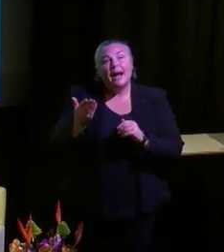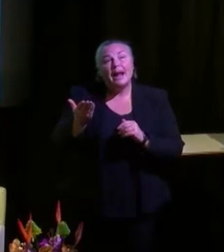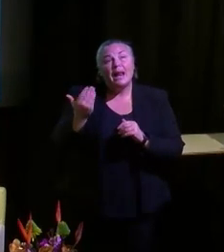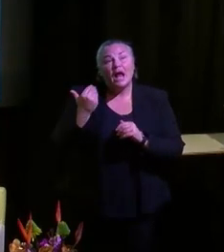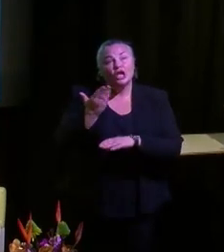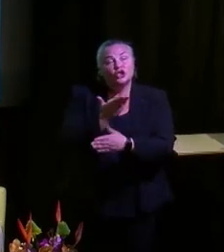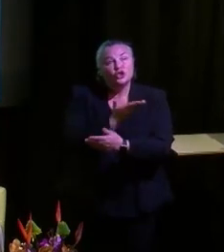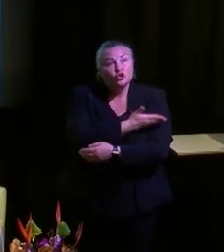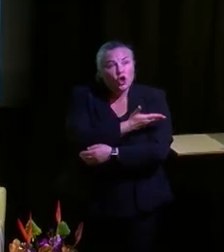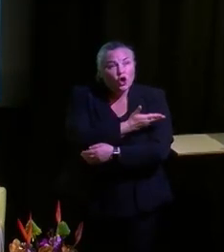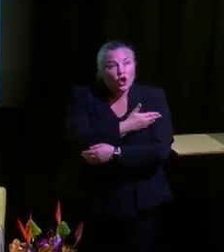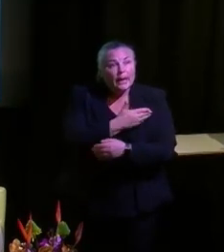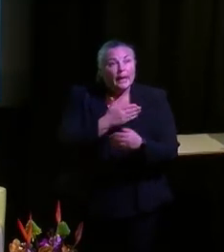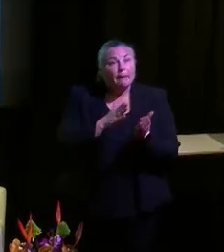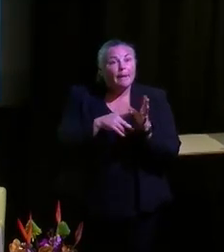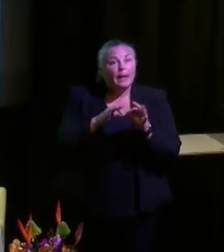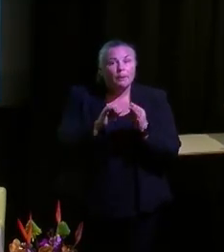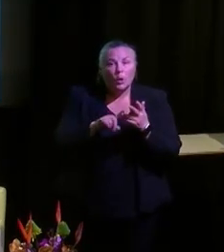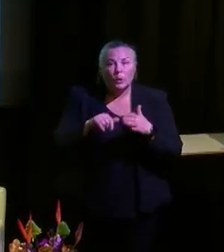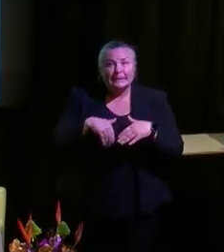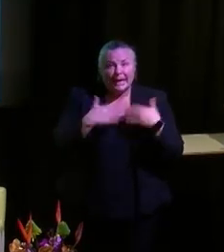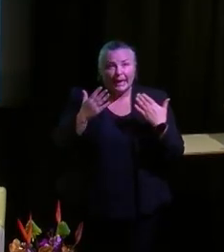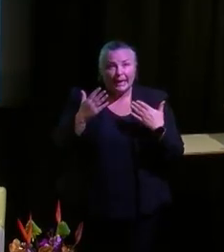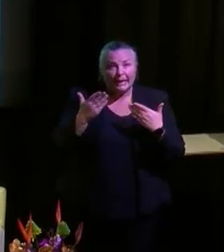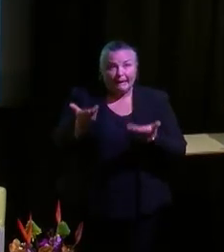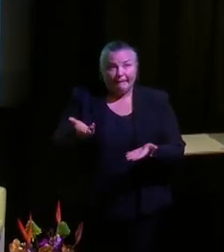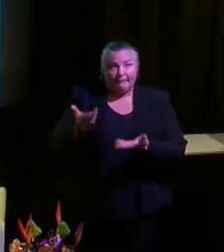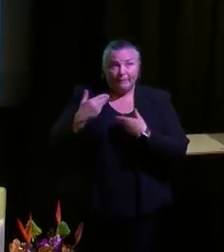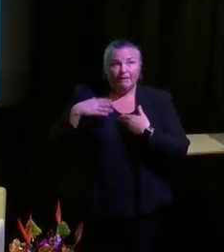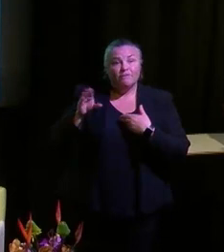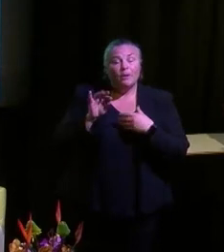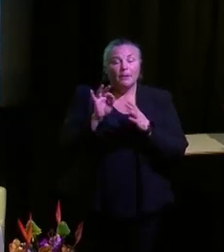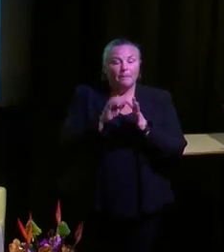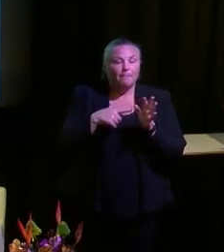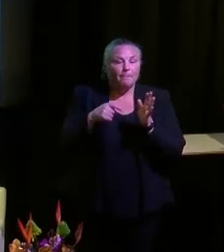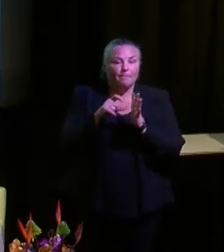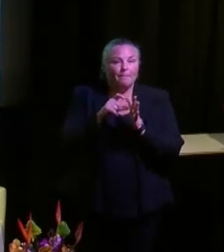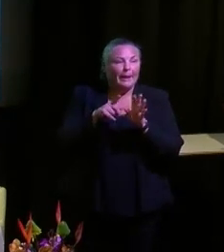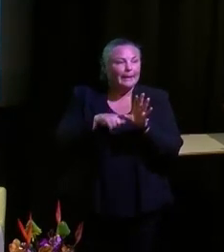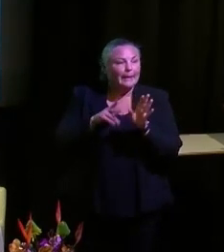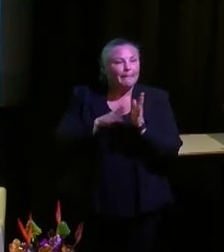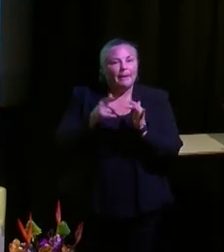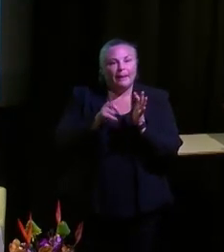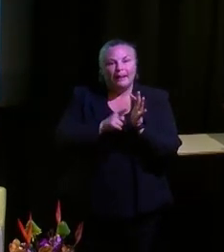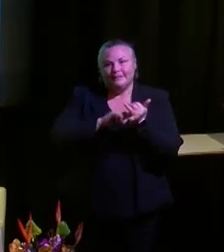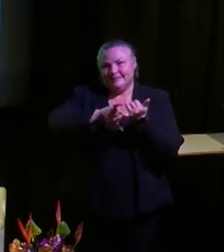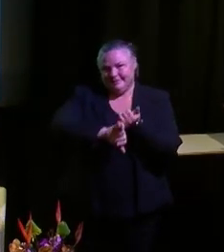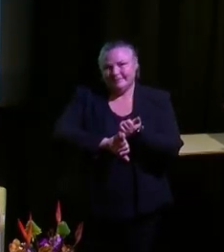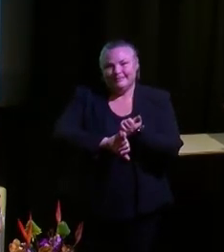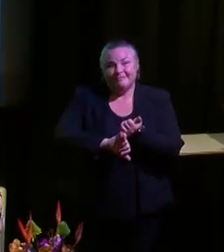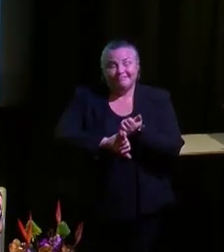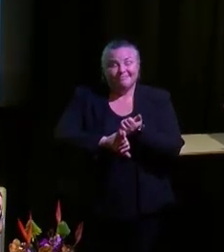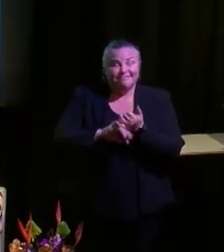I got that was a Mabo Day one was given to me by Hattie Mills. He actually designed shirts and he took